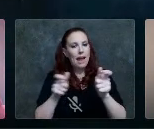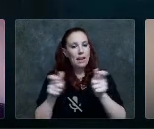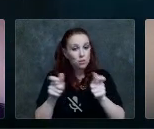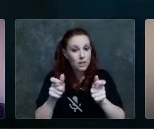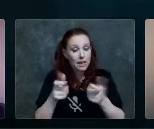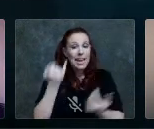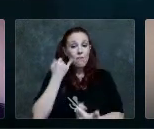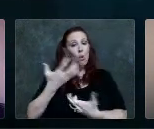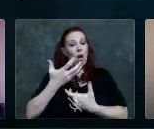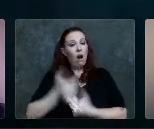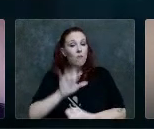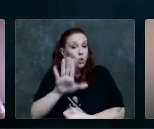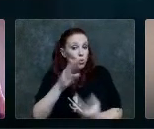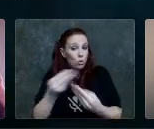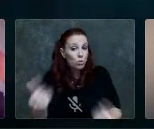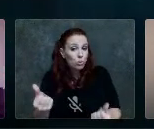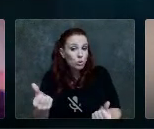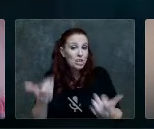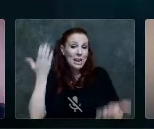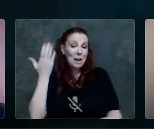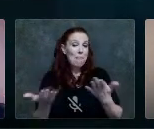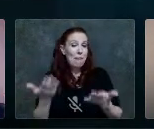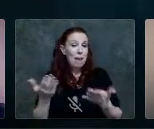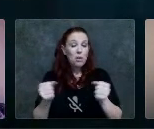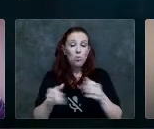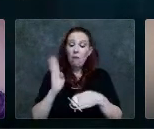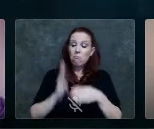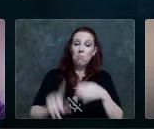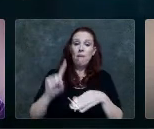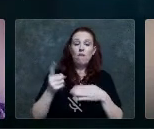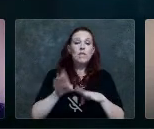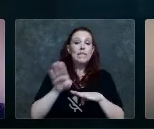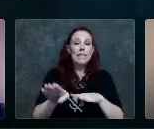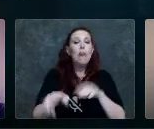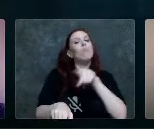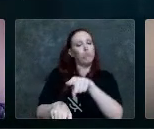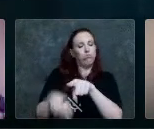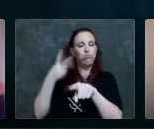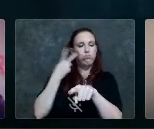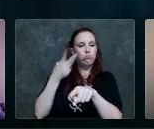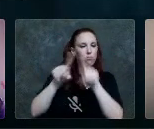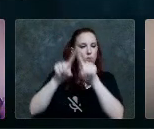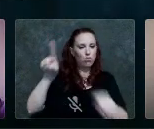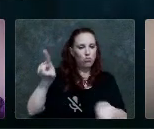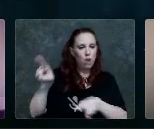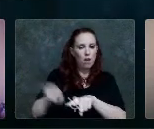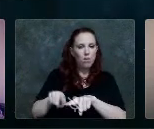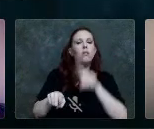your solution, you might be able to get away with just doing the first step. Oh, here we go. The high level, like a